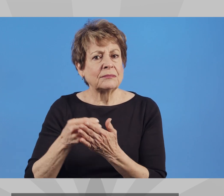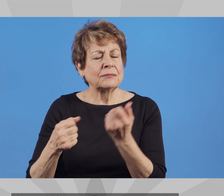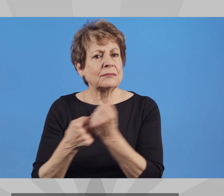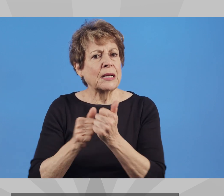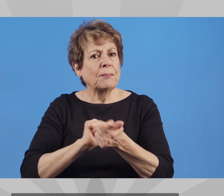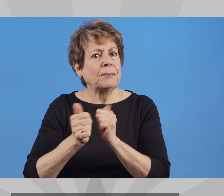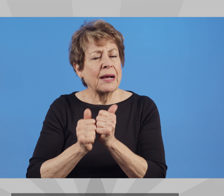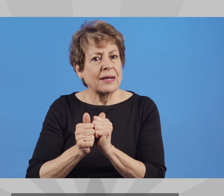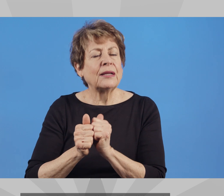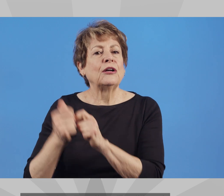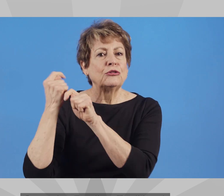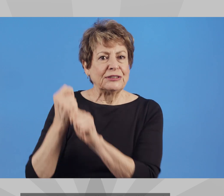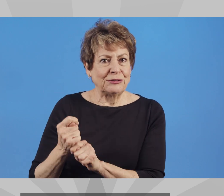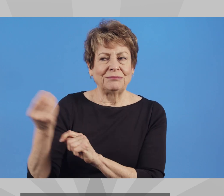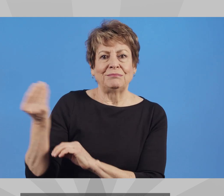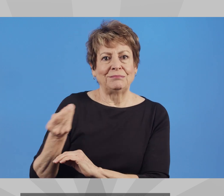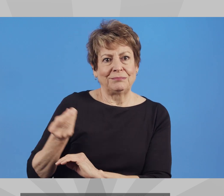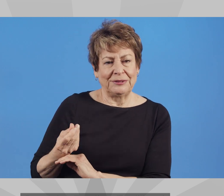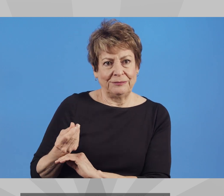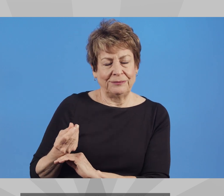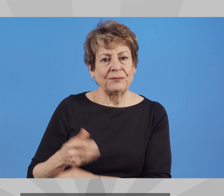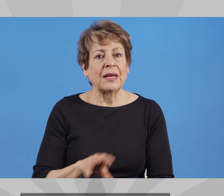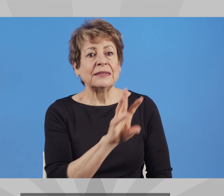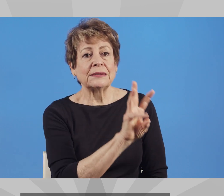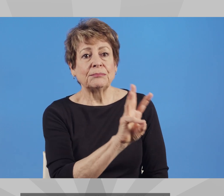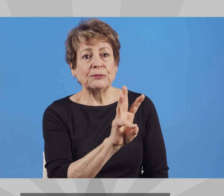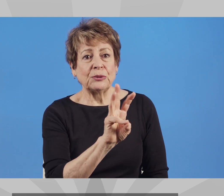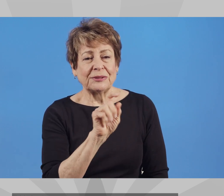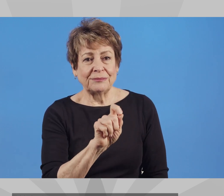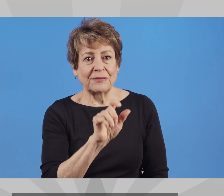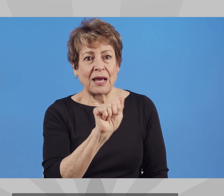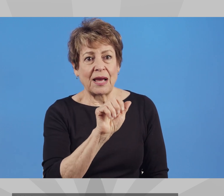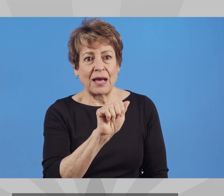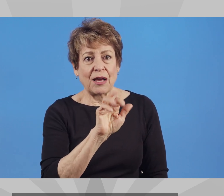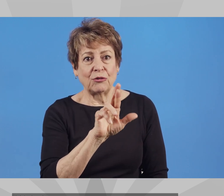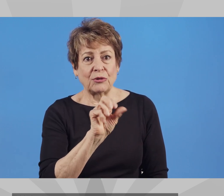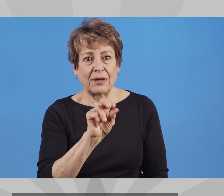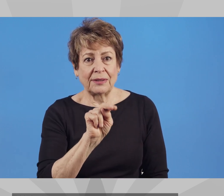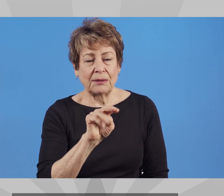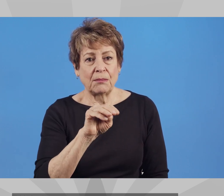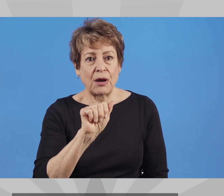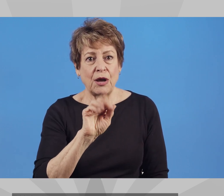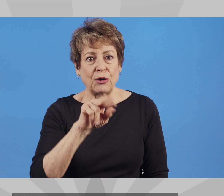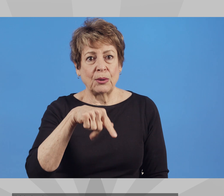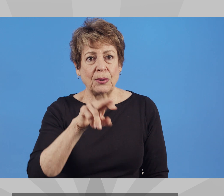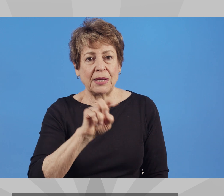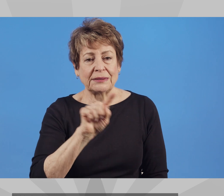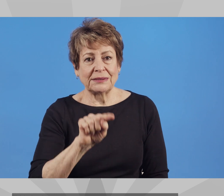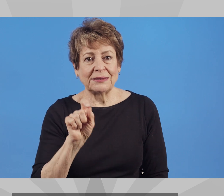Party Democratic. Campaign funding traditional. Website